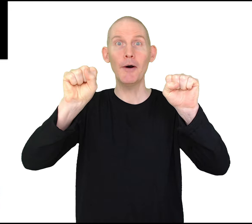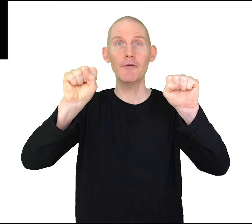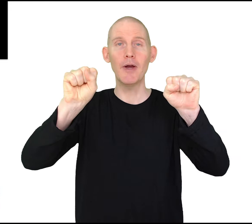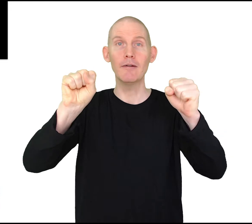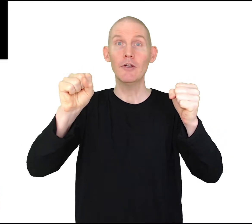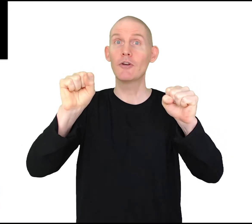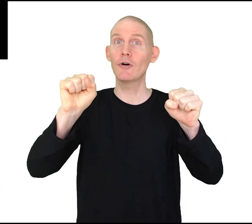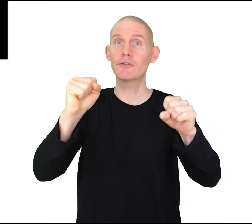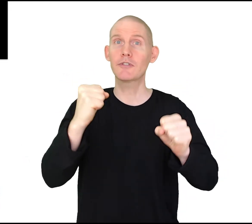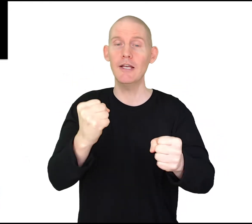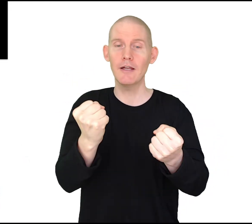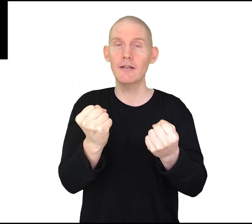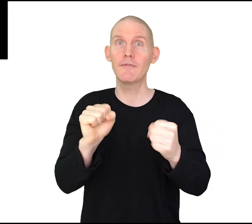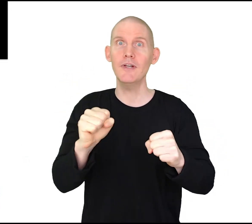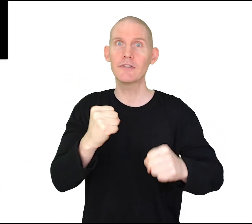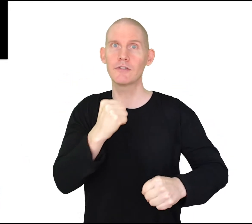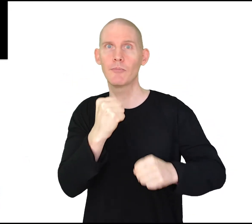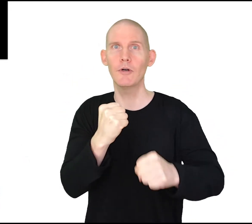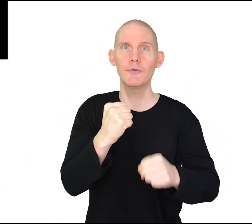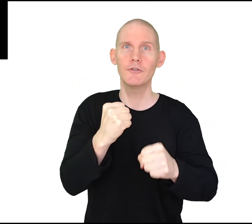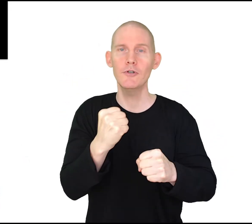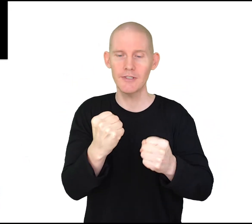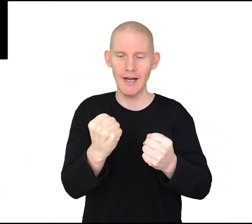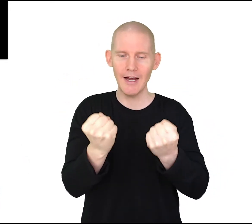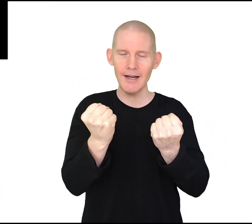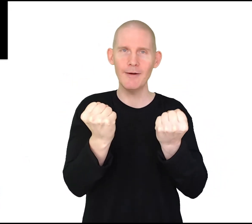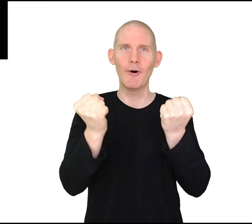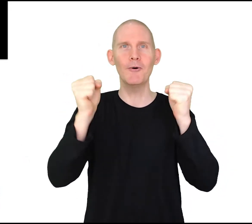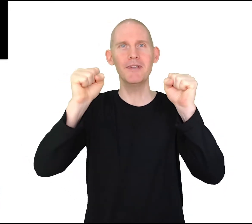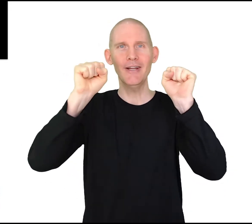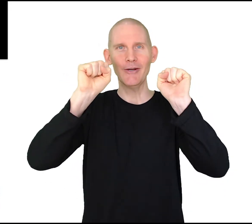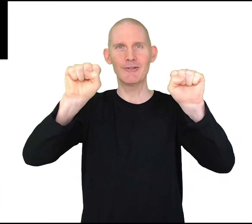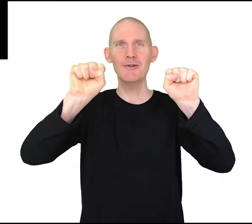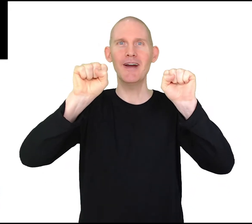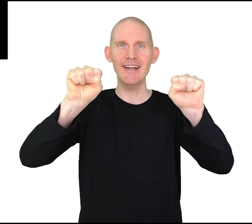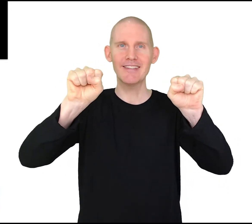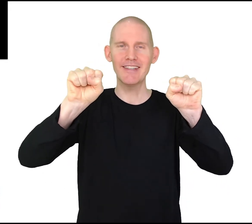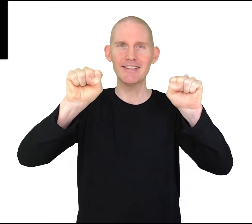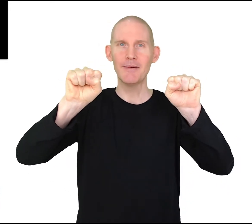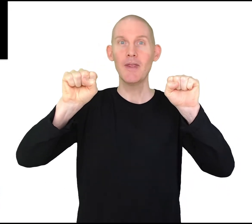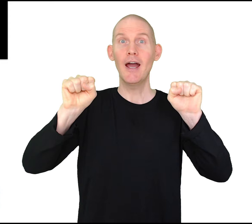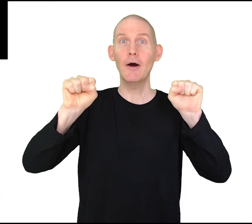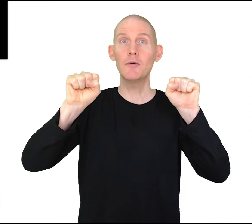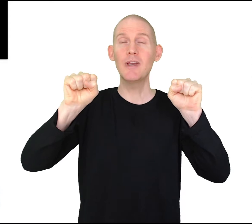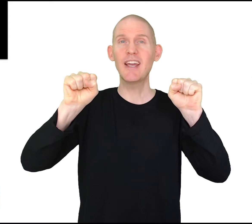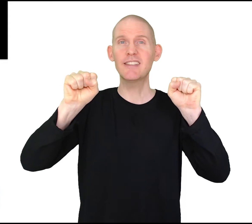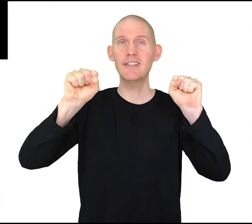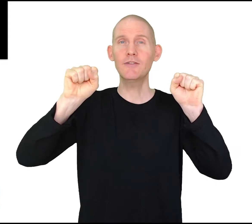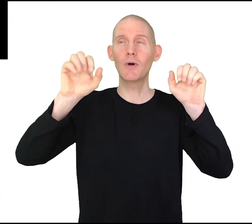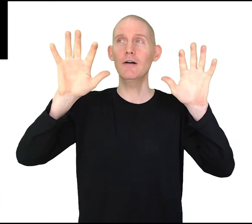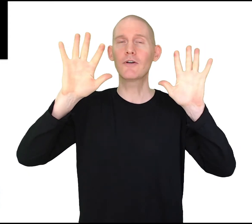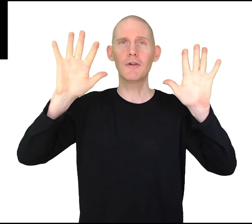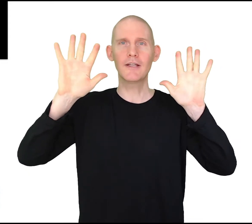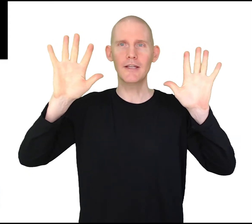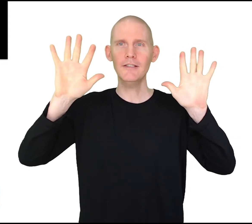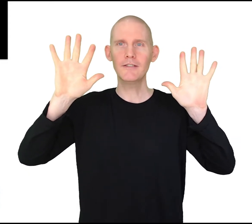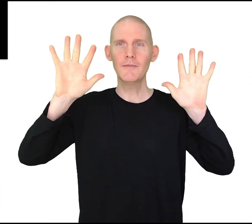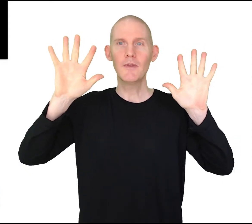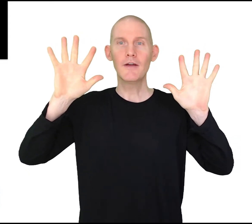alphabet. You could also say like fists. Put up your dukes. Aha! I'm holding two S's. How do you make S's? Well, go like this.